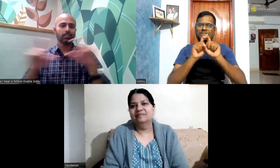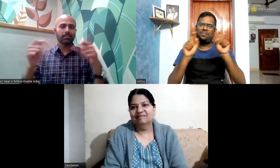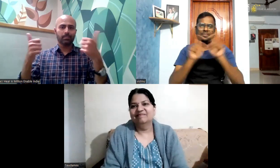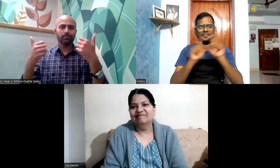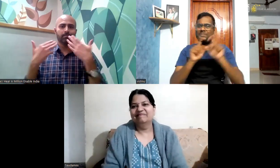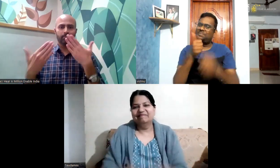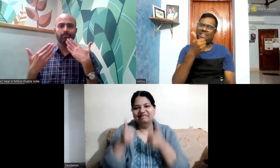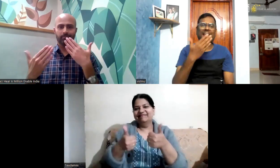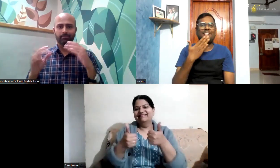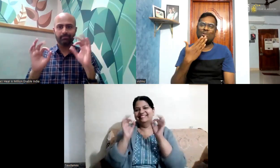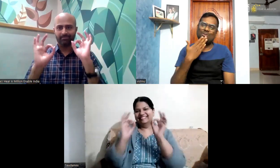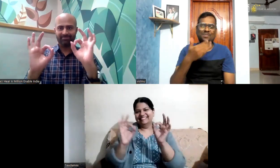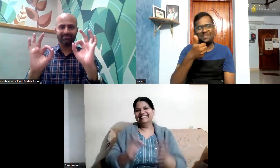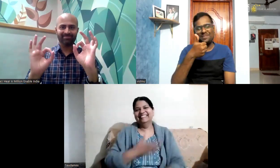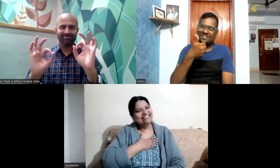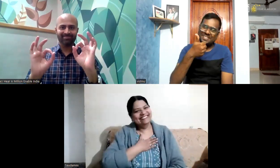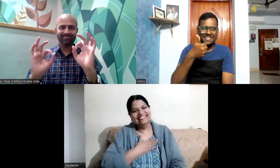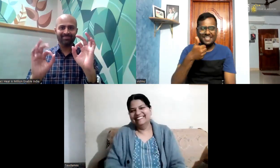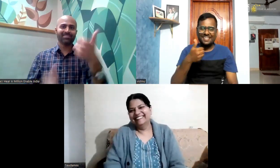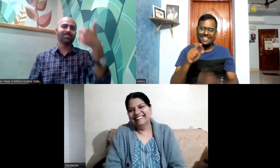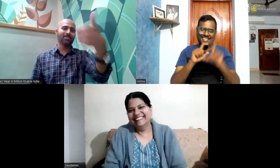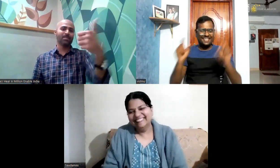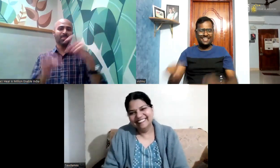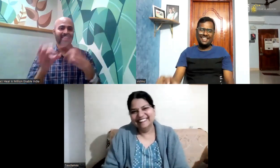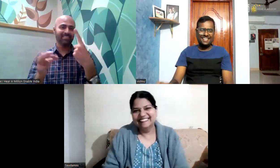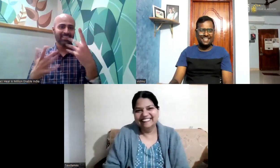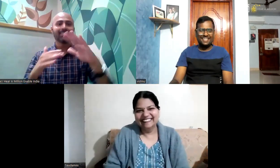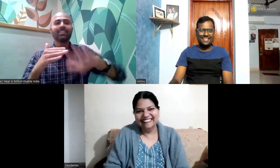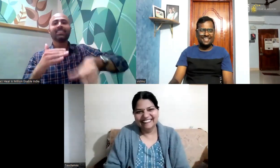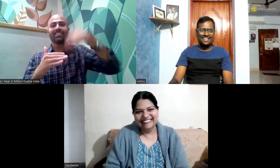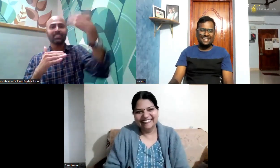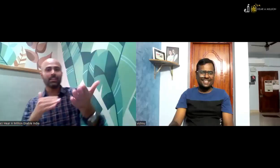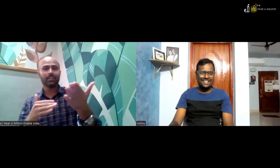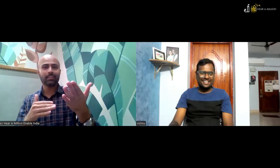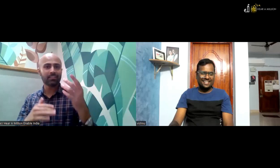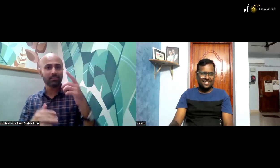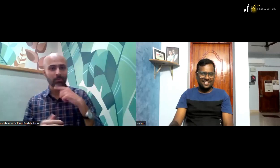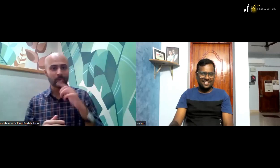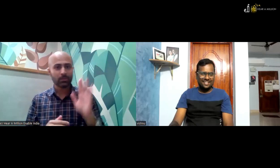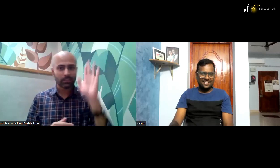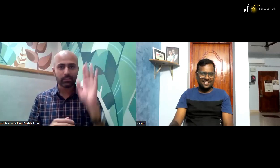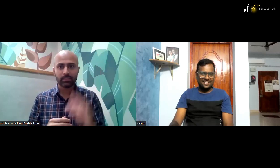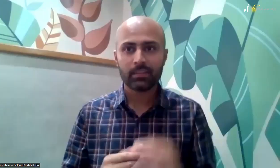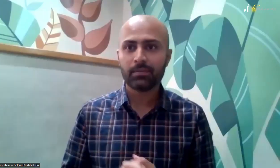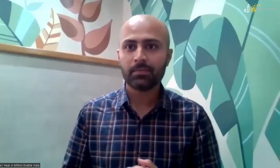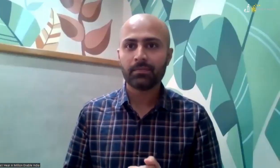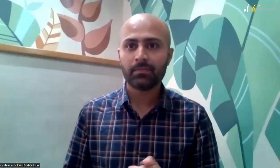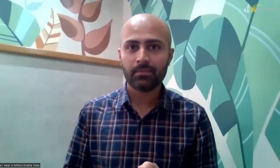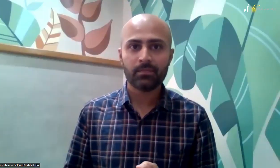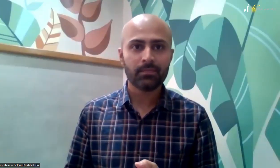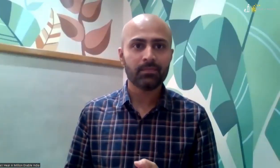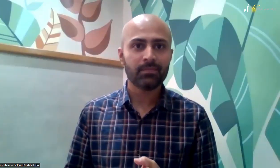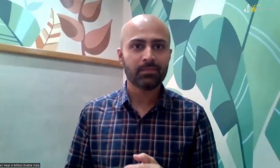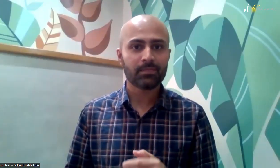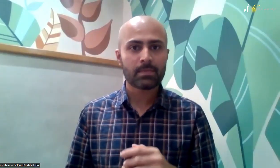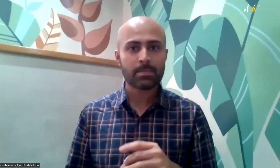implementing the thing. Okay, it's clear now. Thank you so much. Okay, so